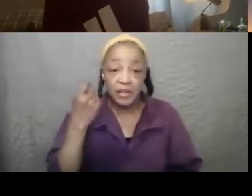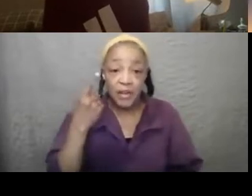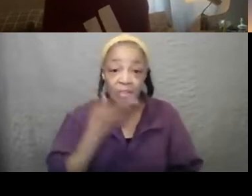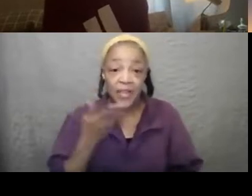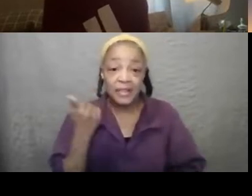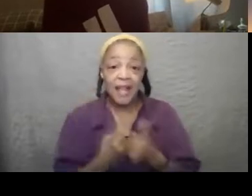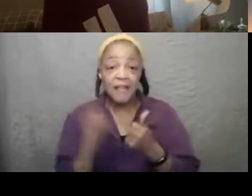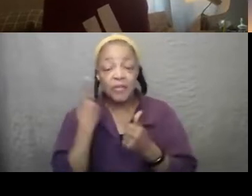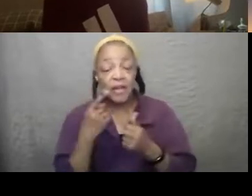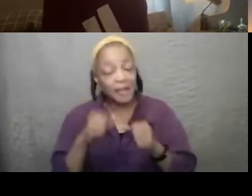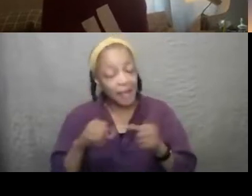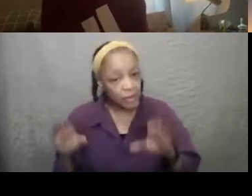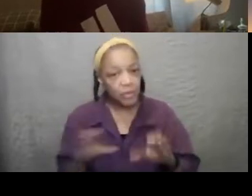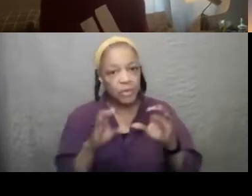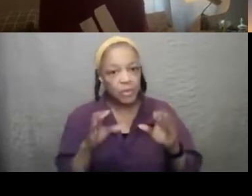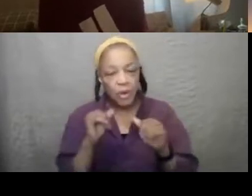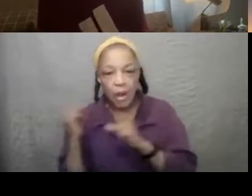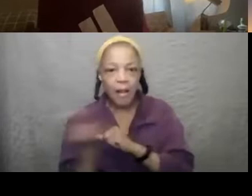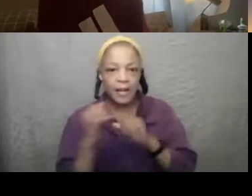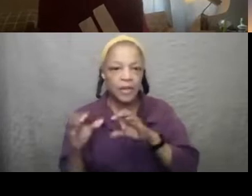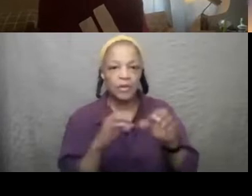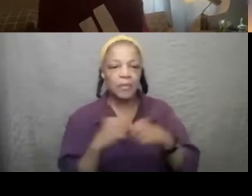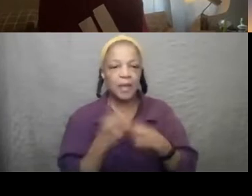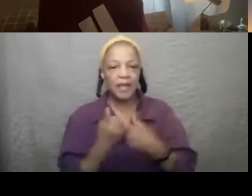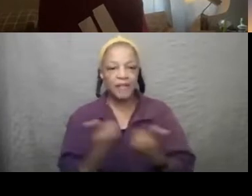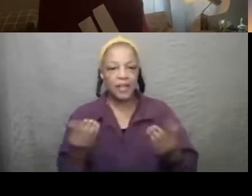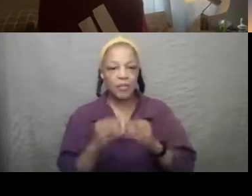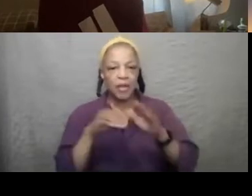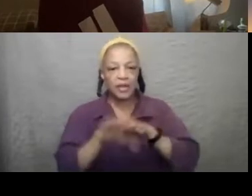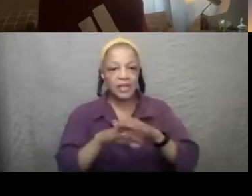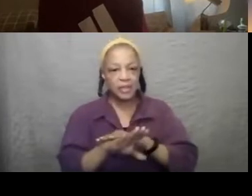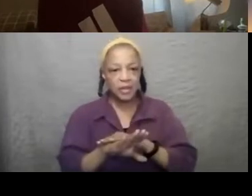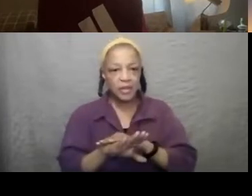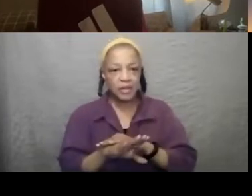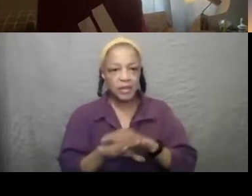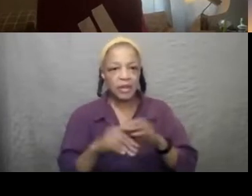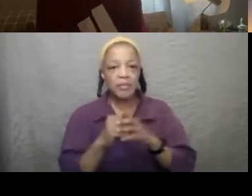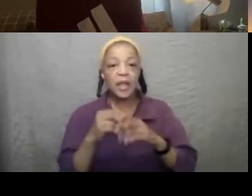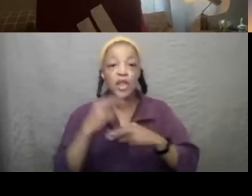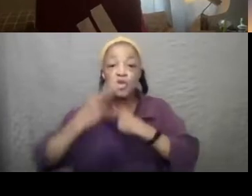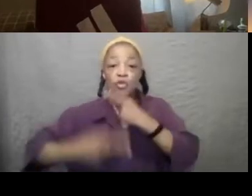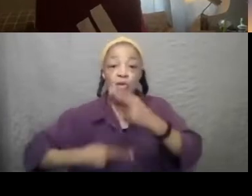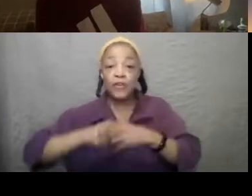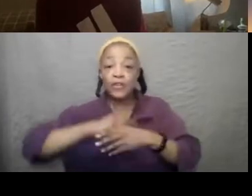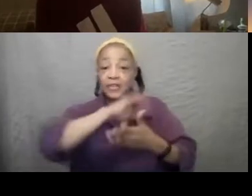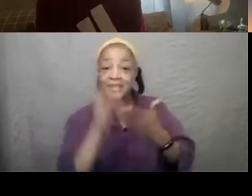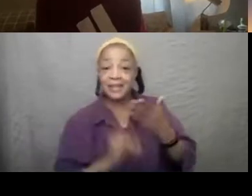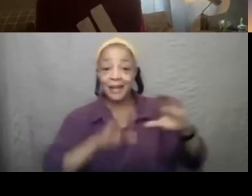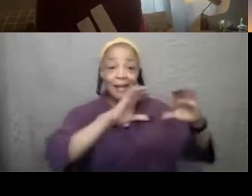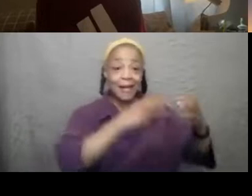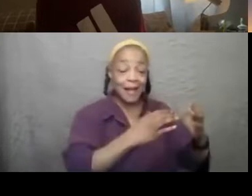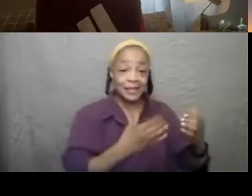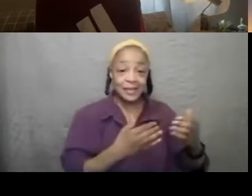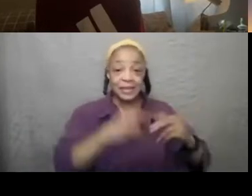everybody can do to actually make things more accessible and to more universally design their courses, their buildings,